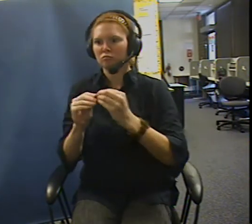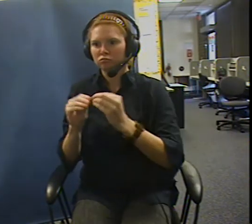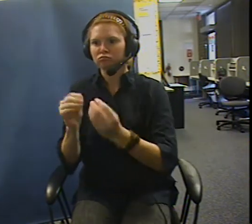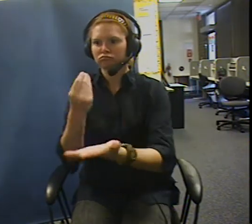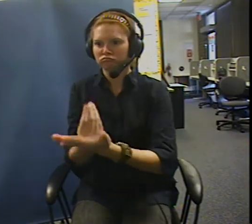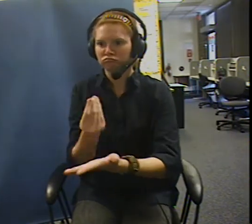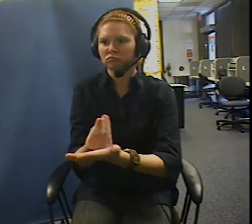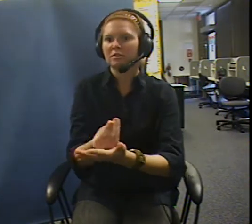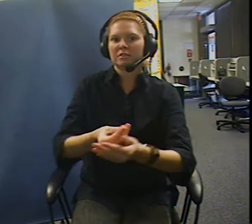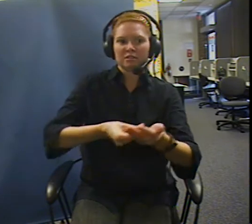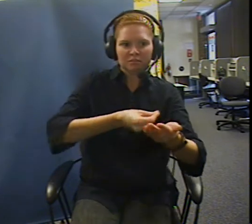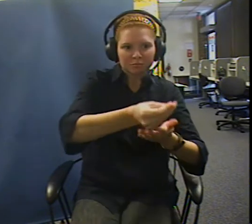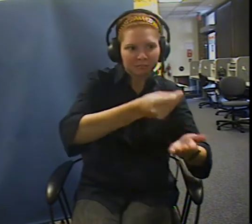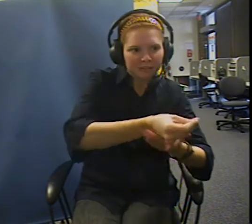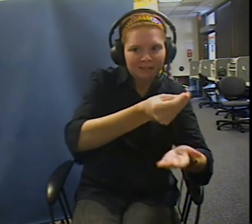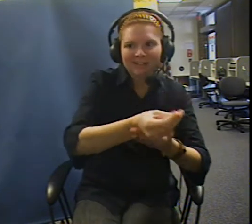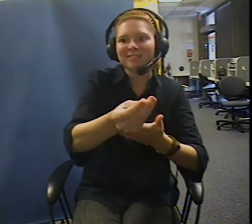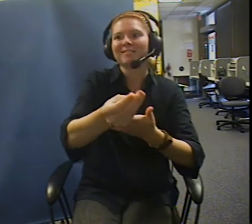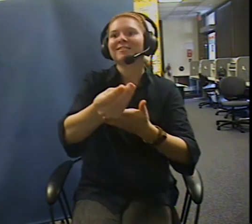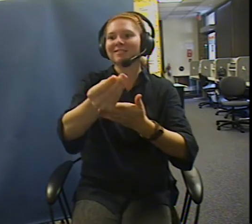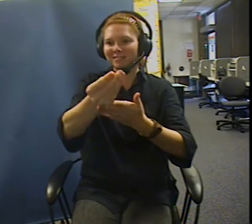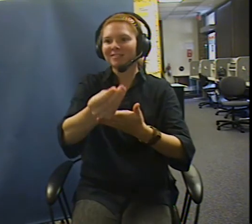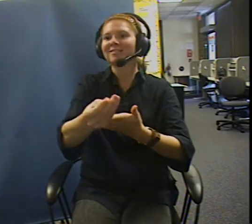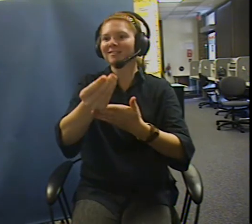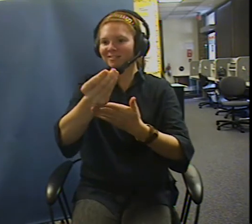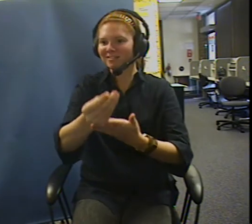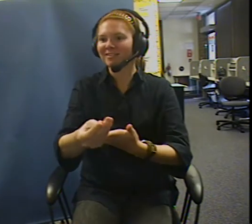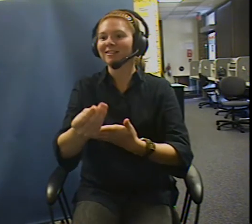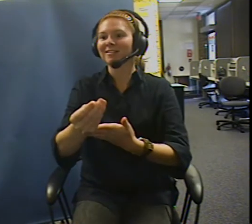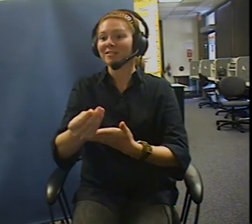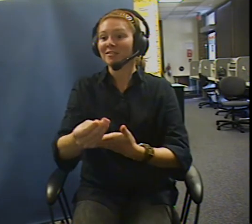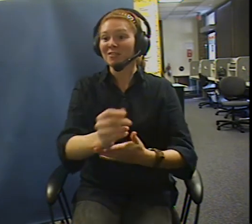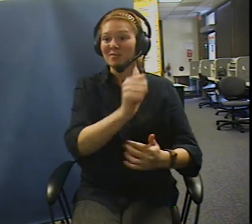1960, disposable family income increased by more than 50%.